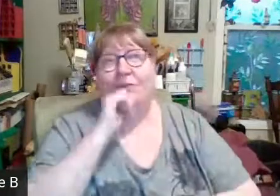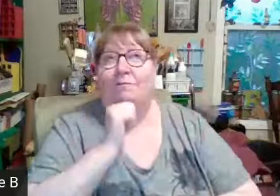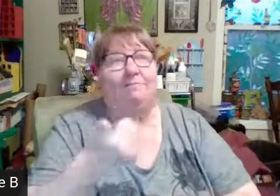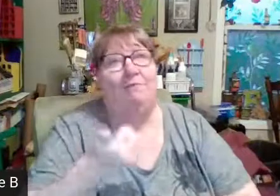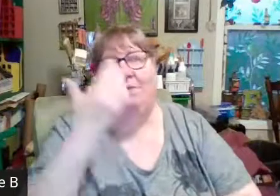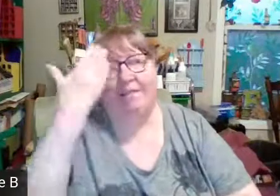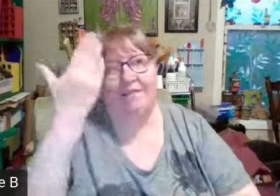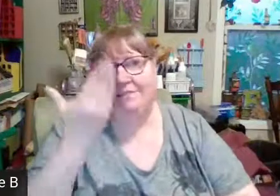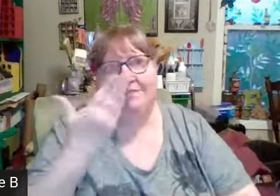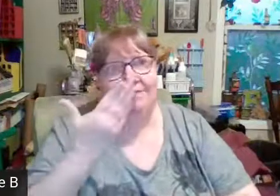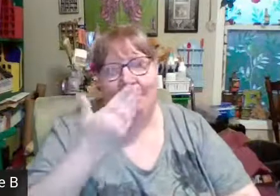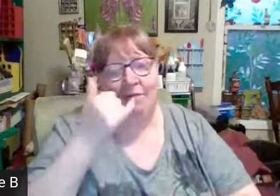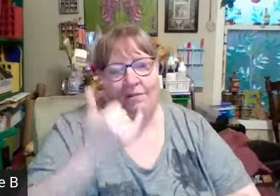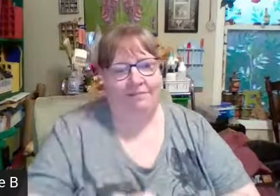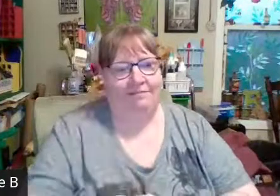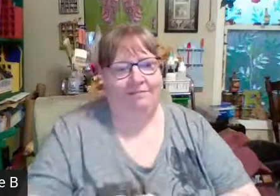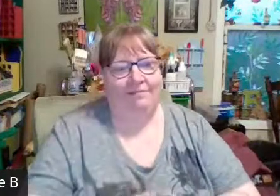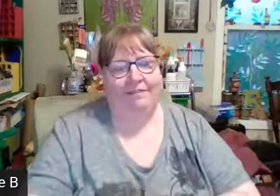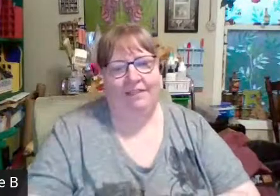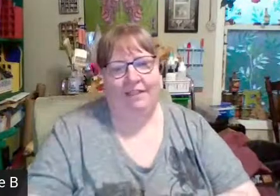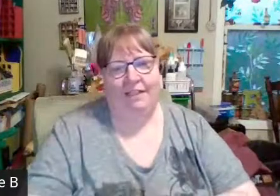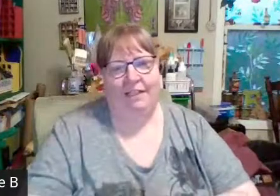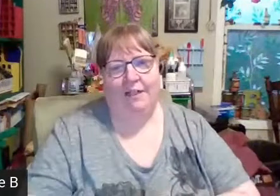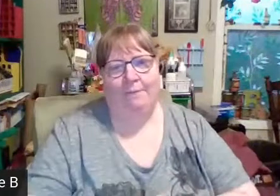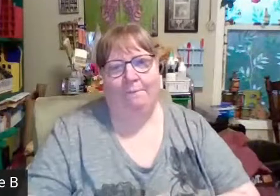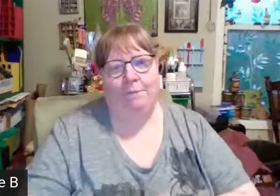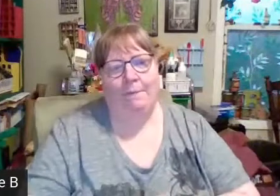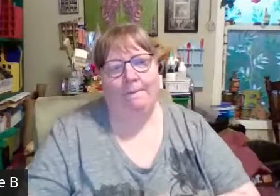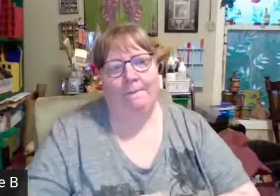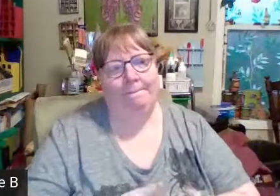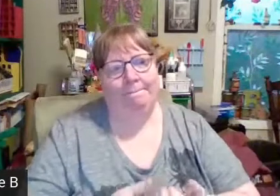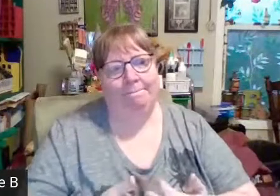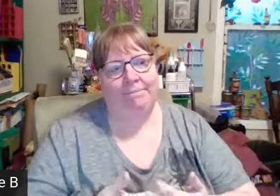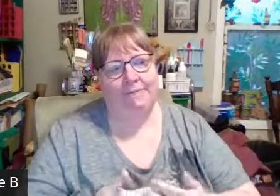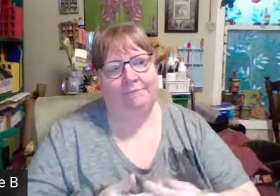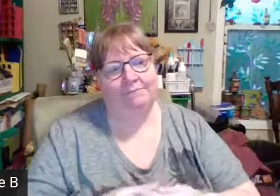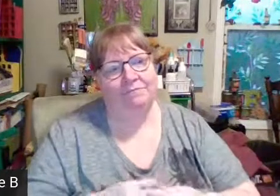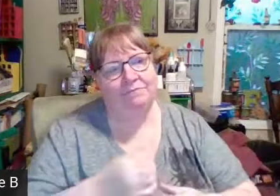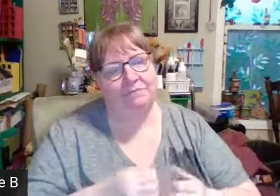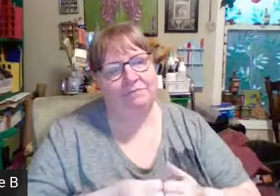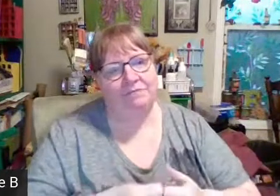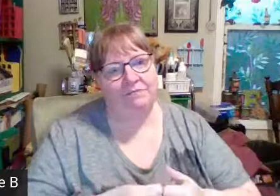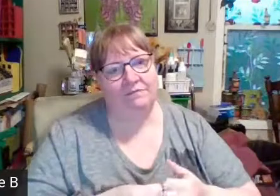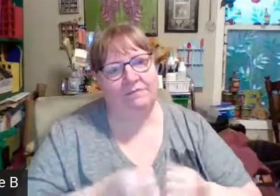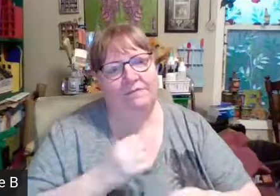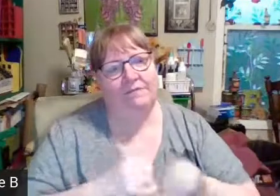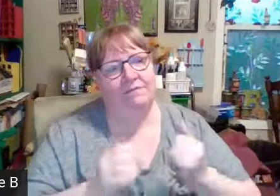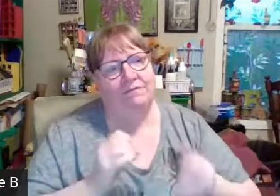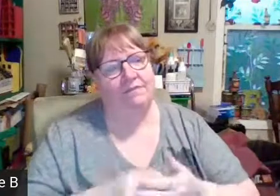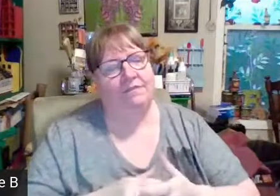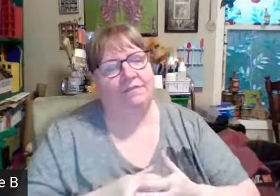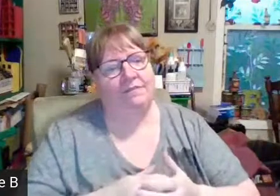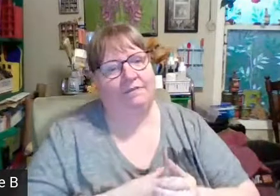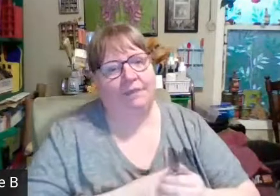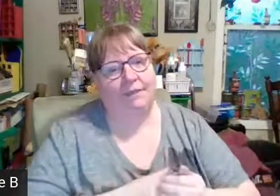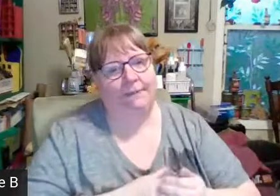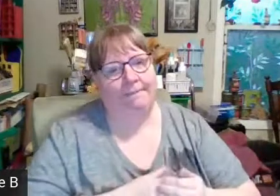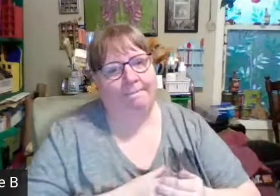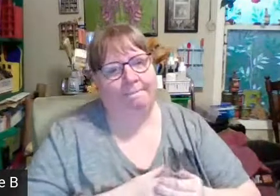prefer paper crafting versus, you know, tactile crafts, if you dabble in one